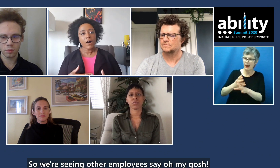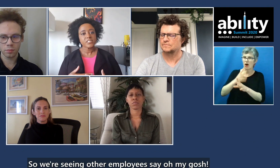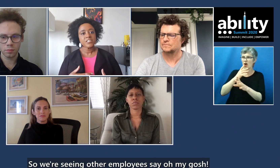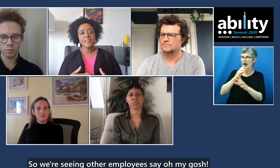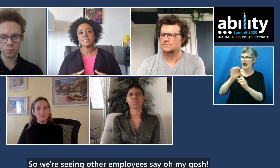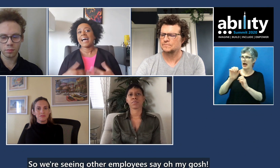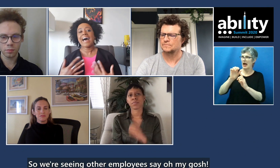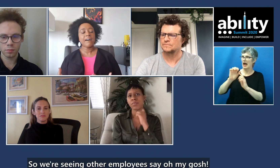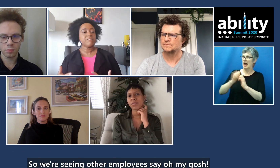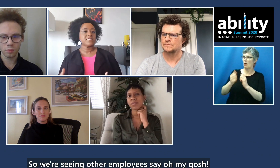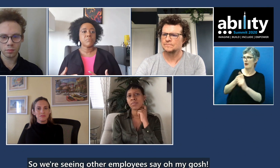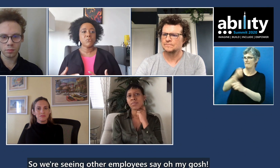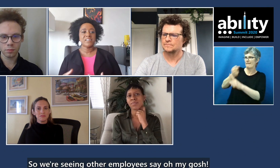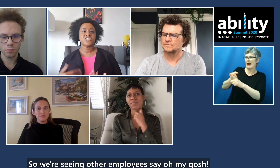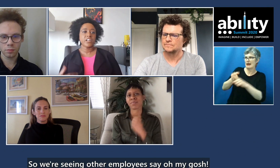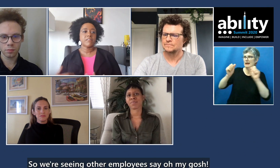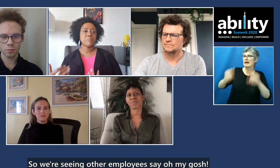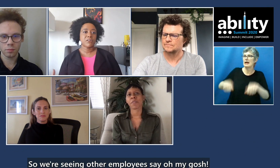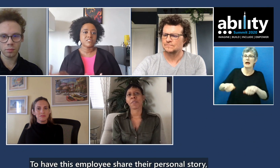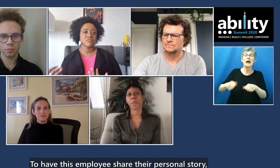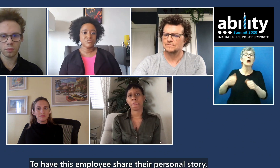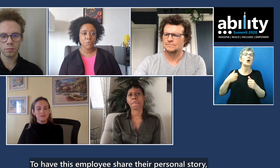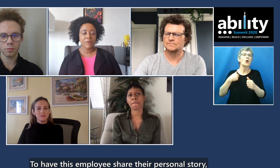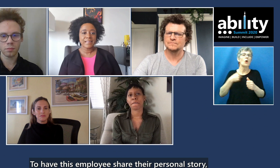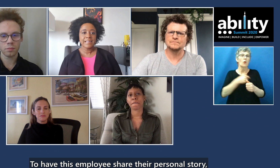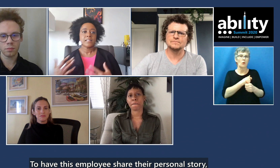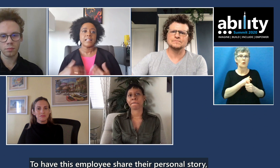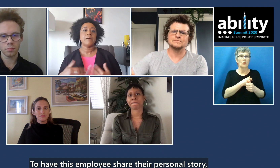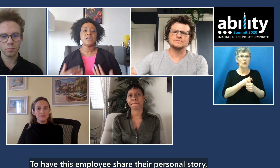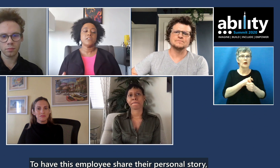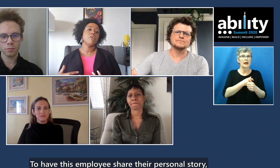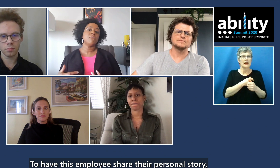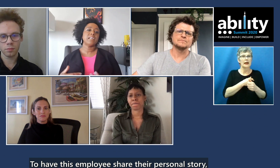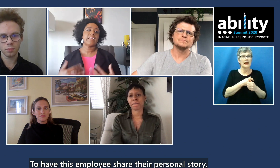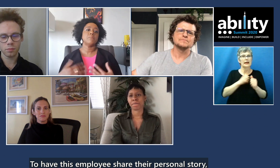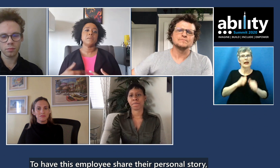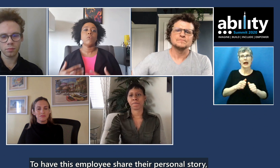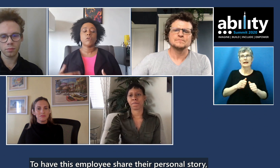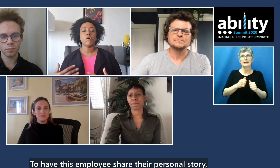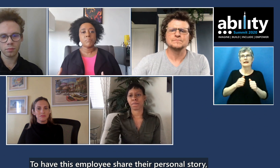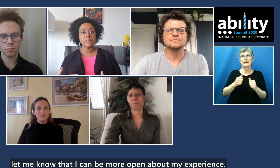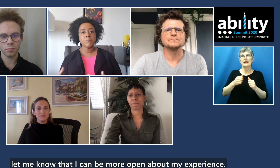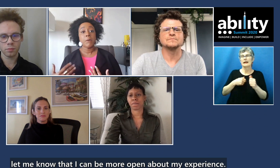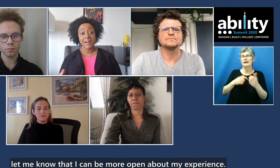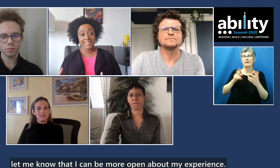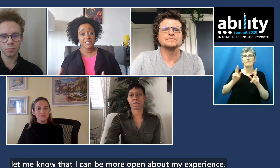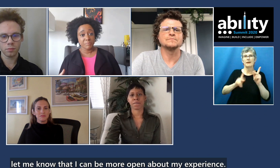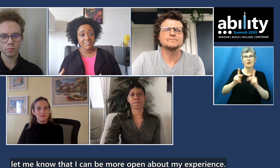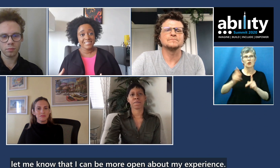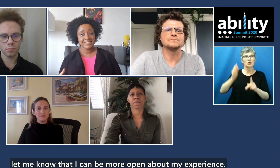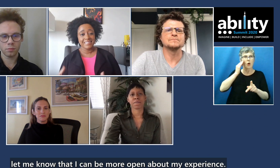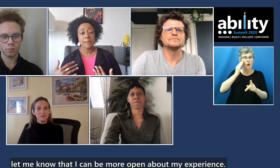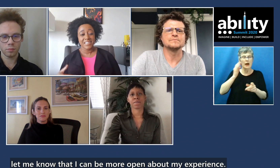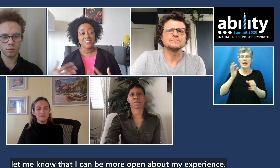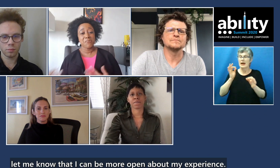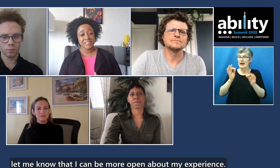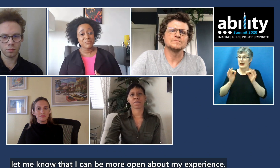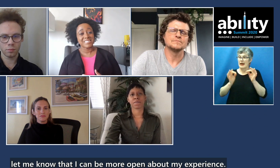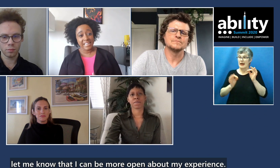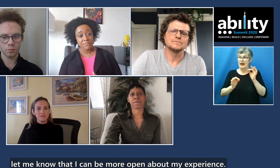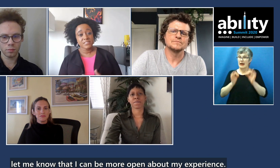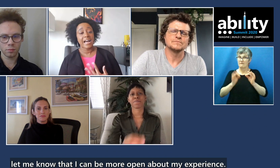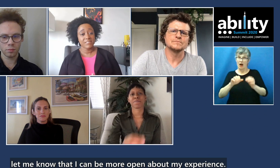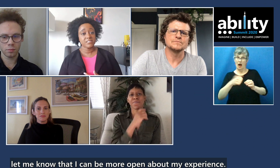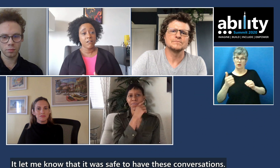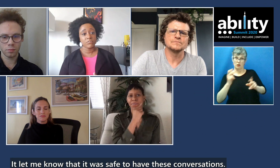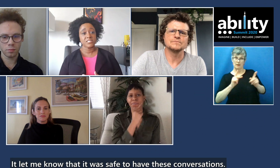oh my gosh, to have this employee share their personal story, let me know that I can be more open about my experience. It let me know that it